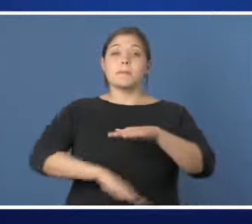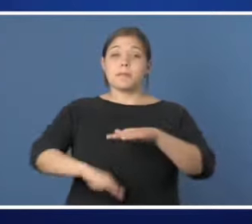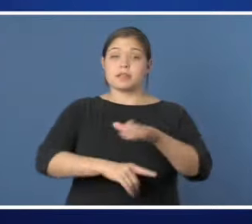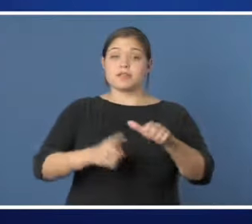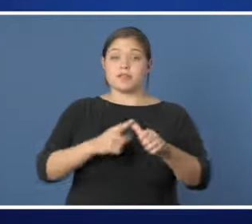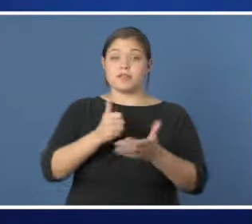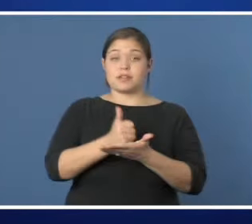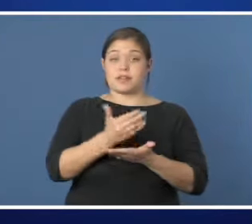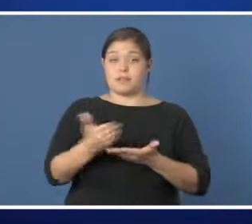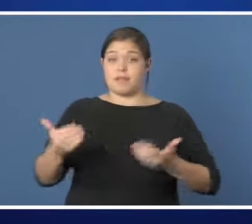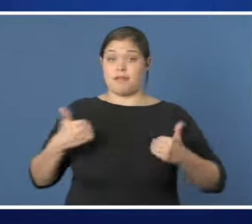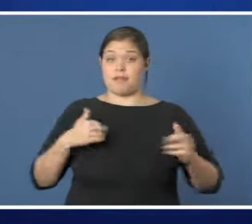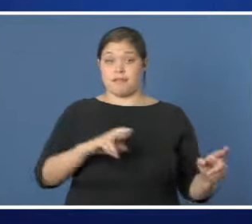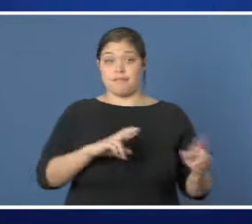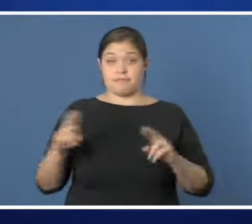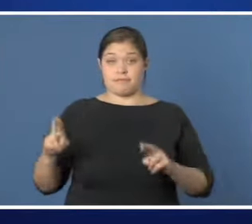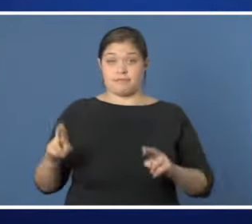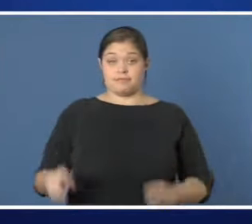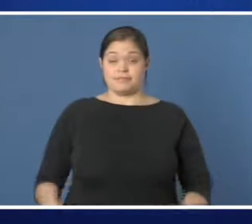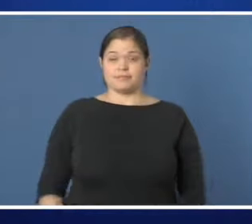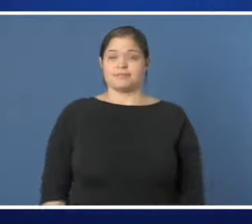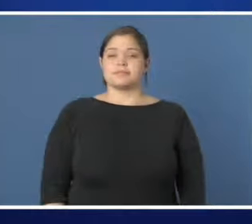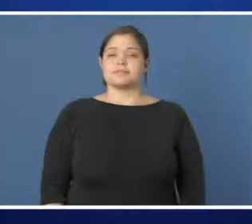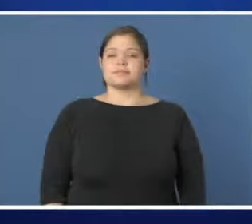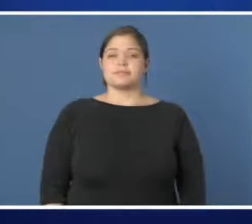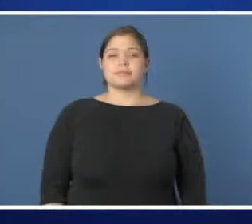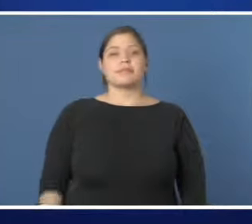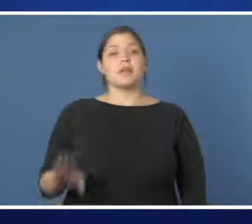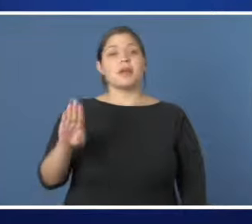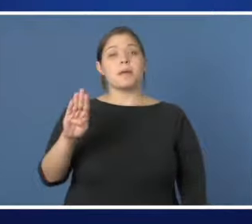Basic first aid supplies to keep on hand.